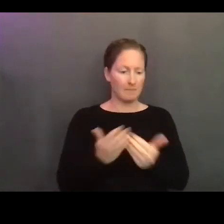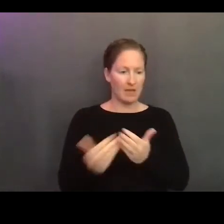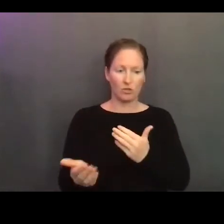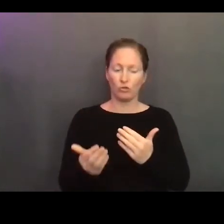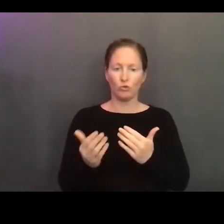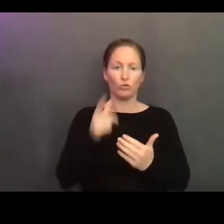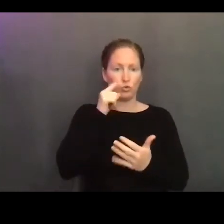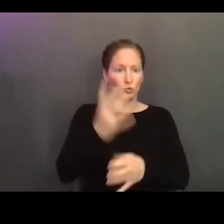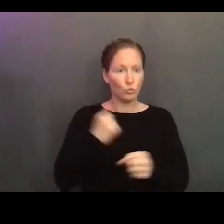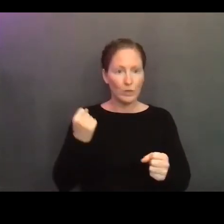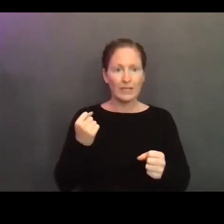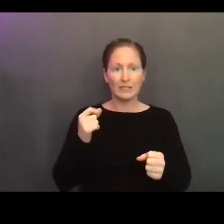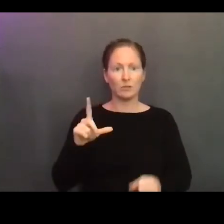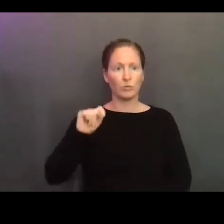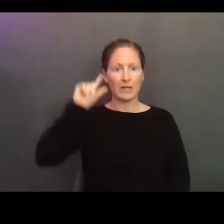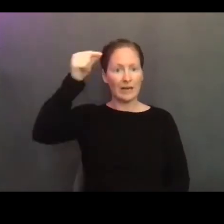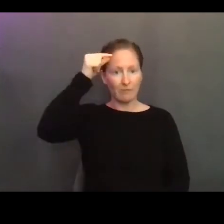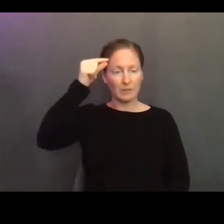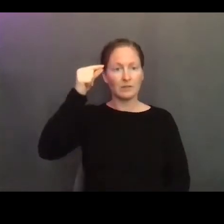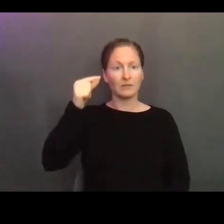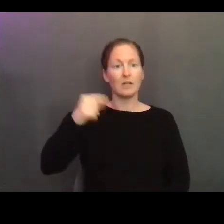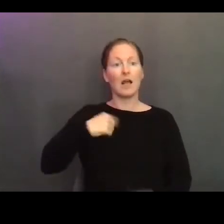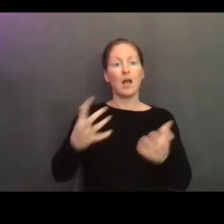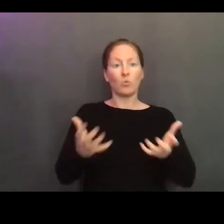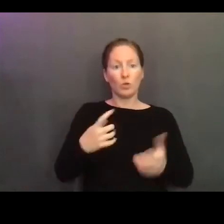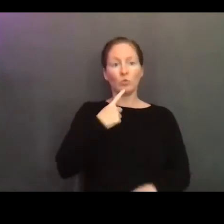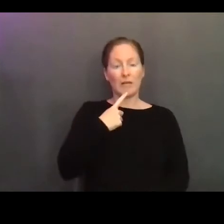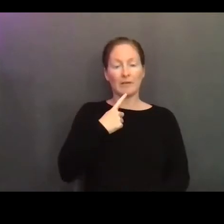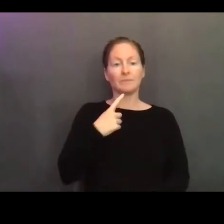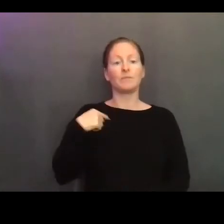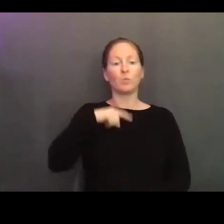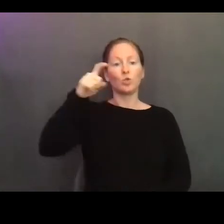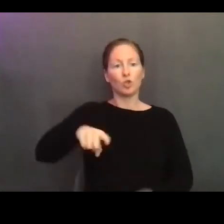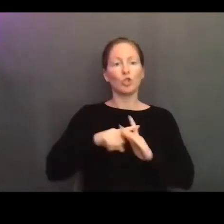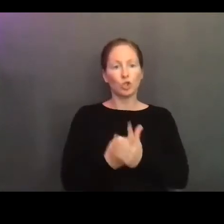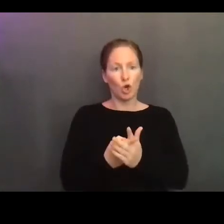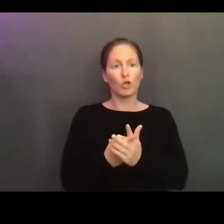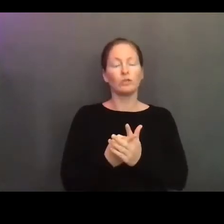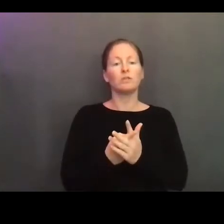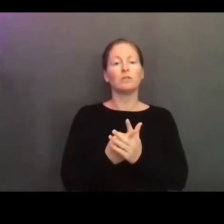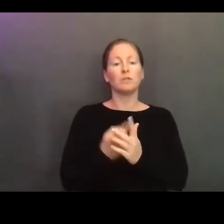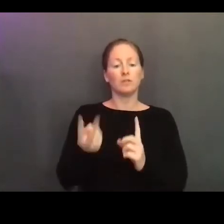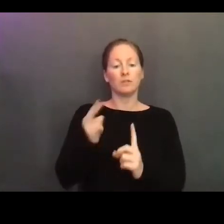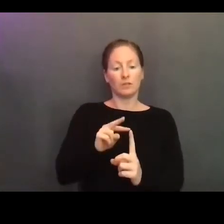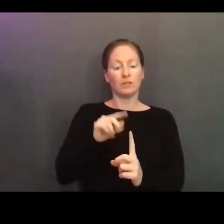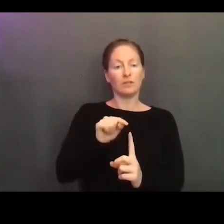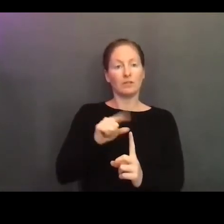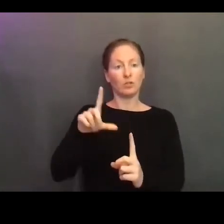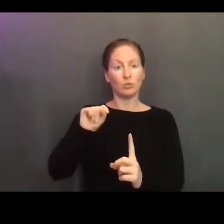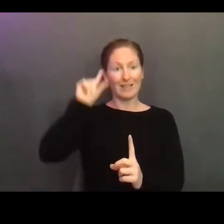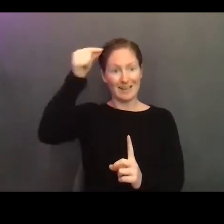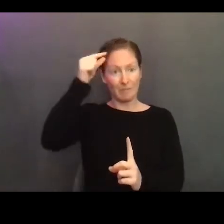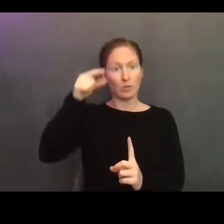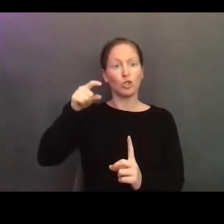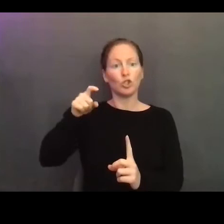who wins the office of lieutenant governor, the message I would like to send is, I think we should start looking at the office of lieutenant governor for what it can be and should